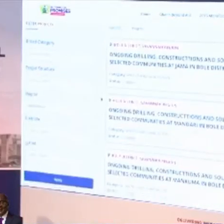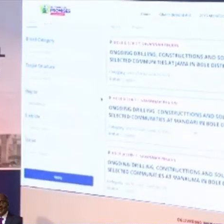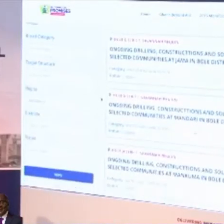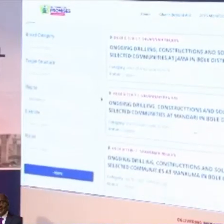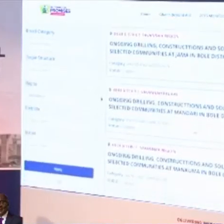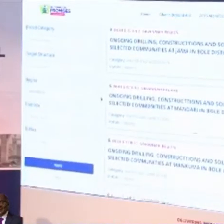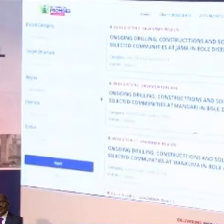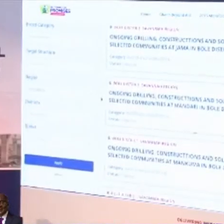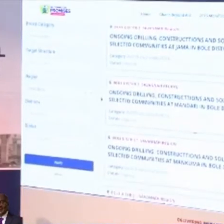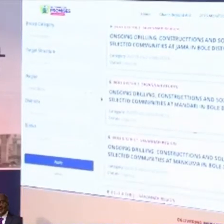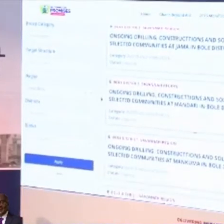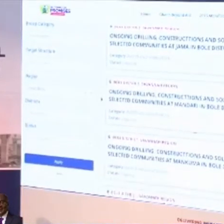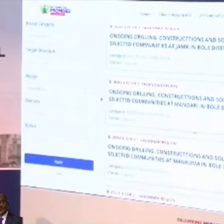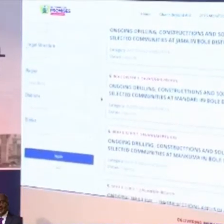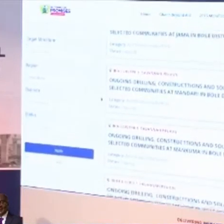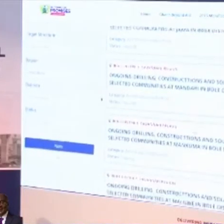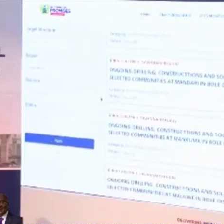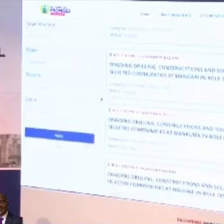Let's see the projects.